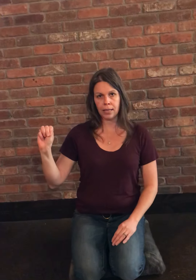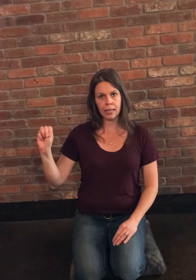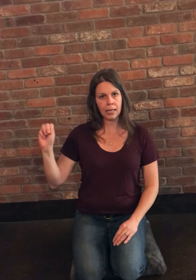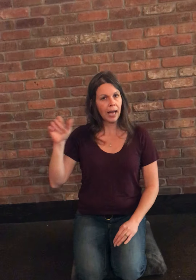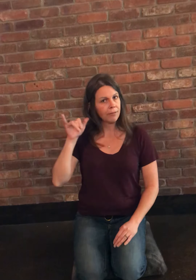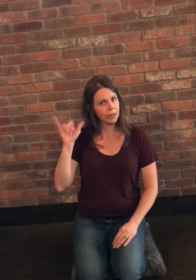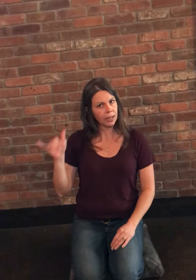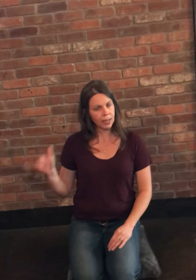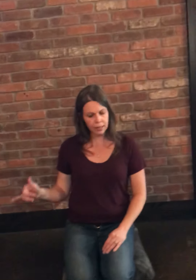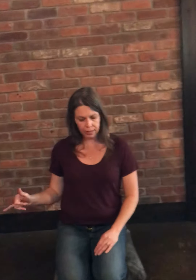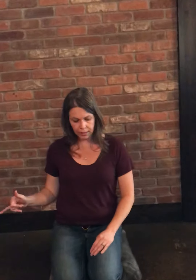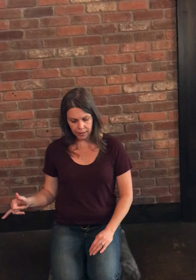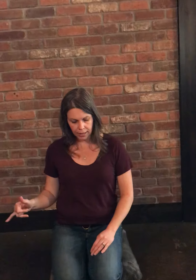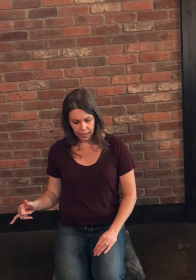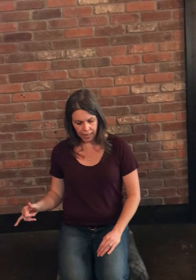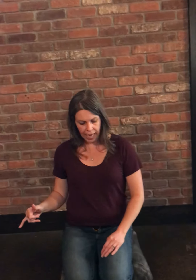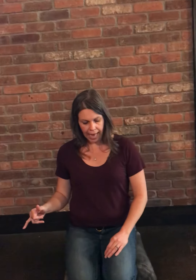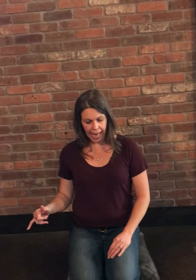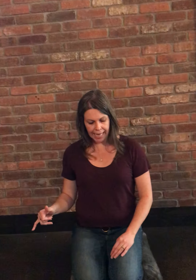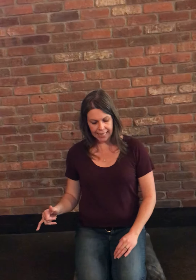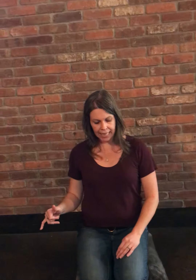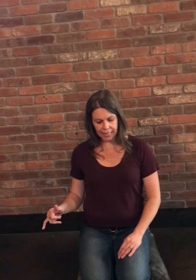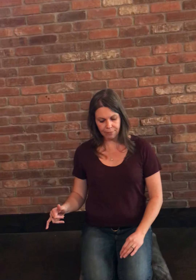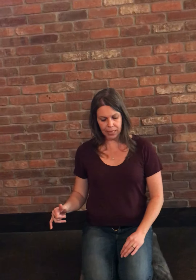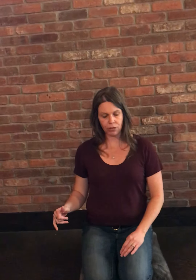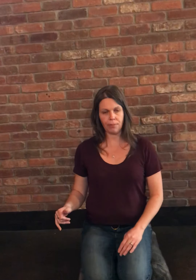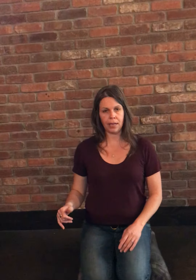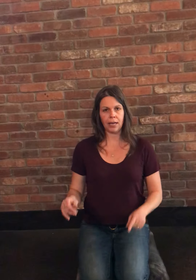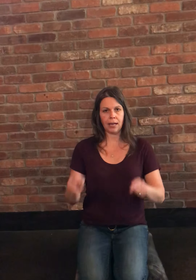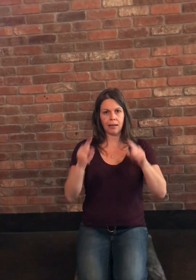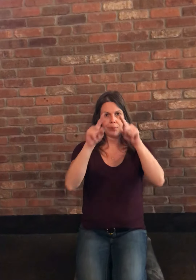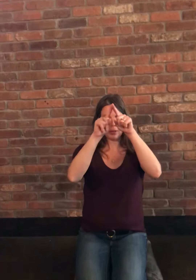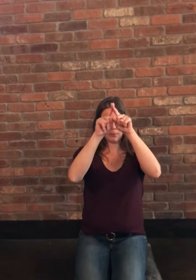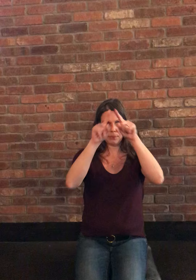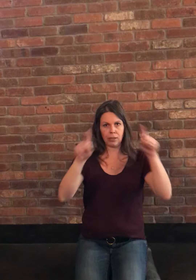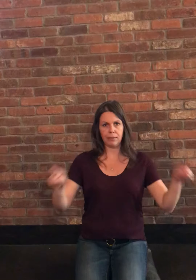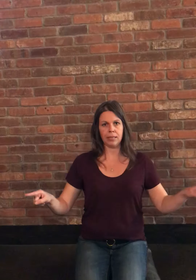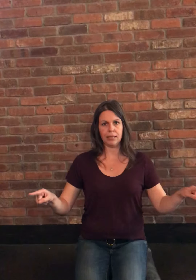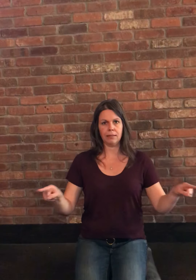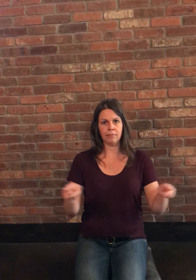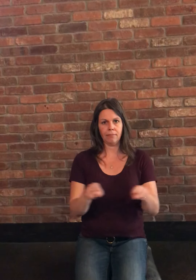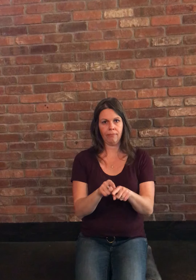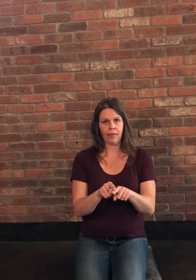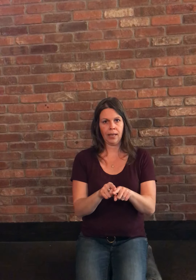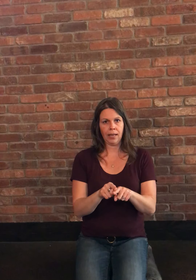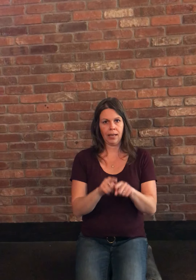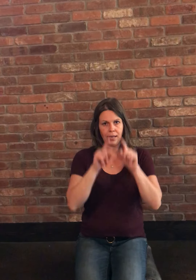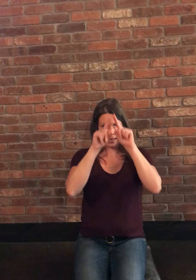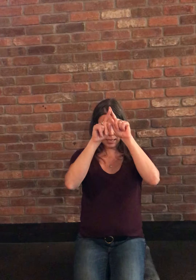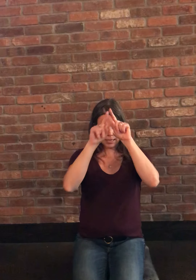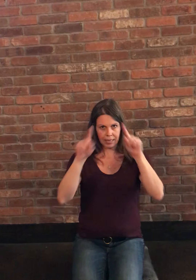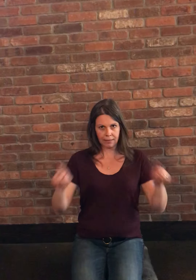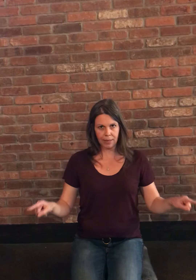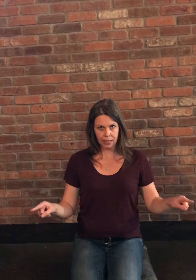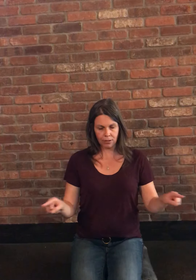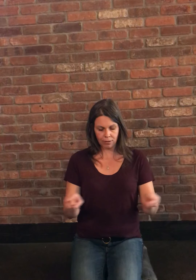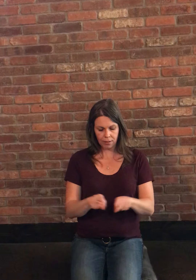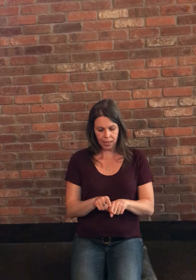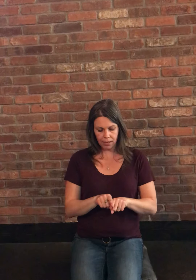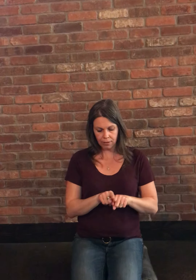in Africa. Aztecs of Mesoamerica built pyramids. Aztecs of